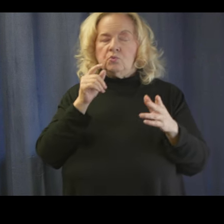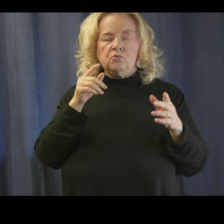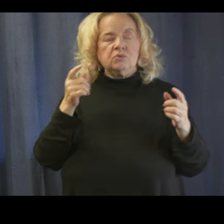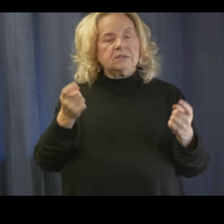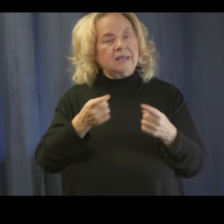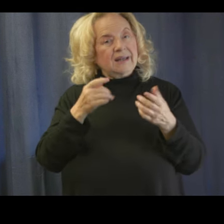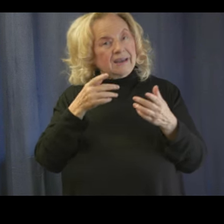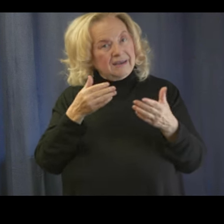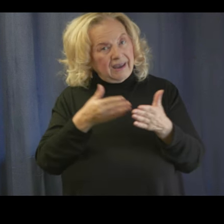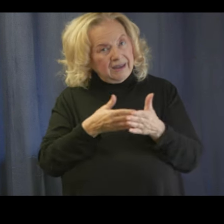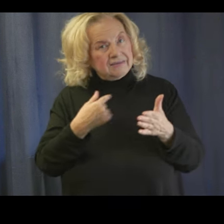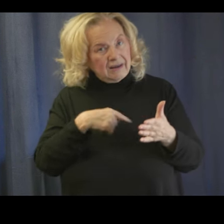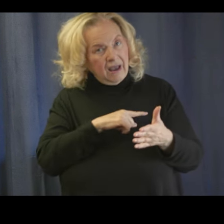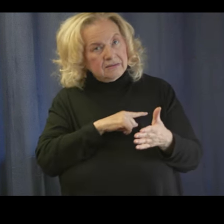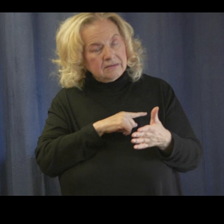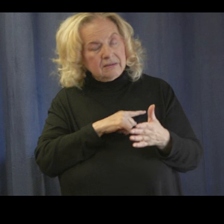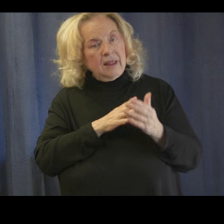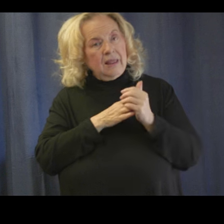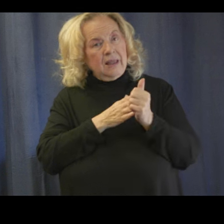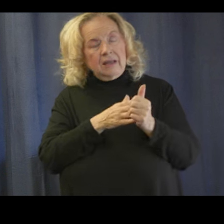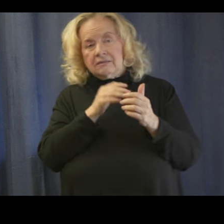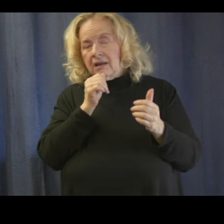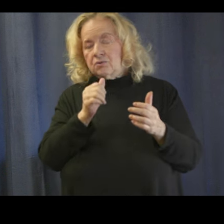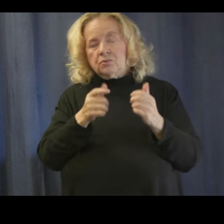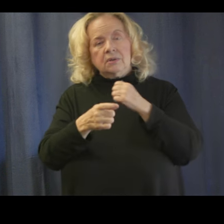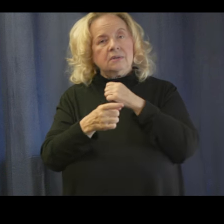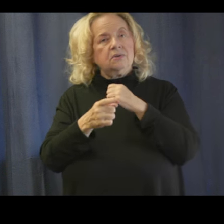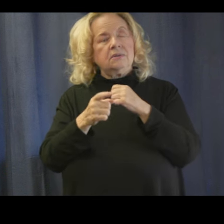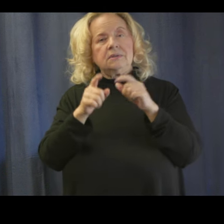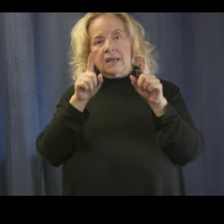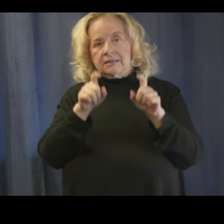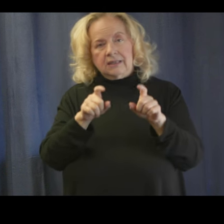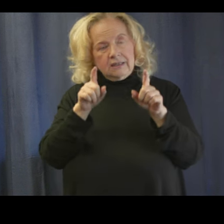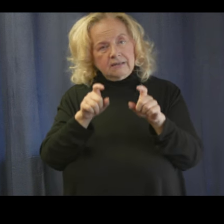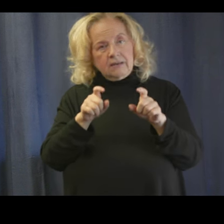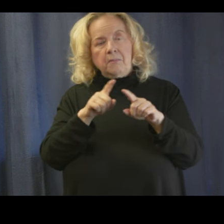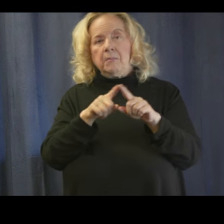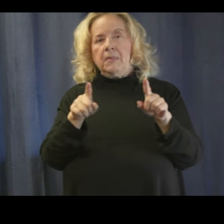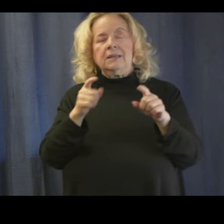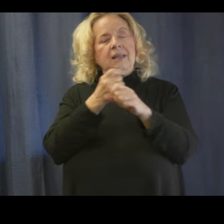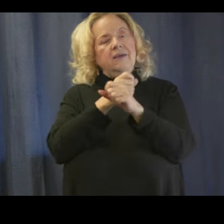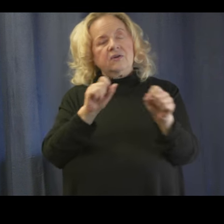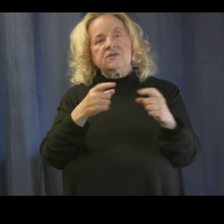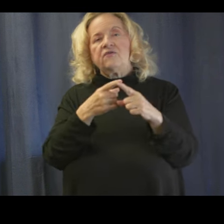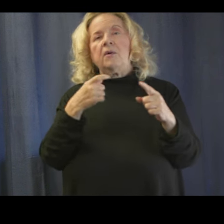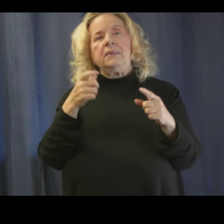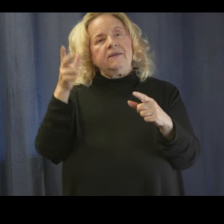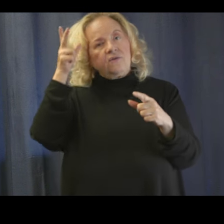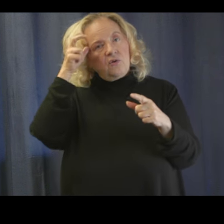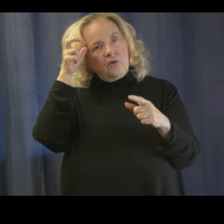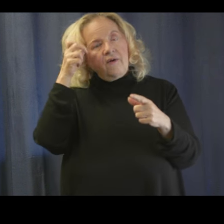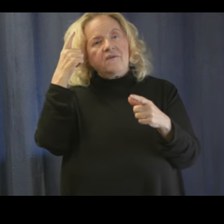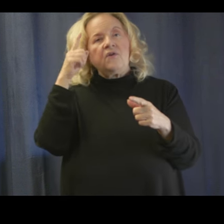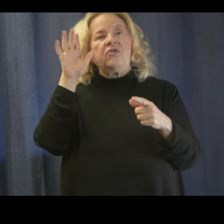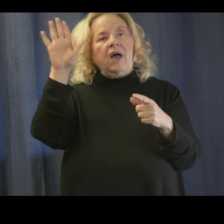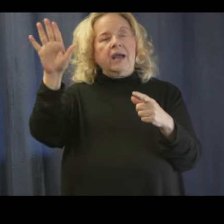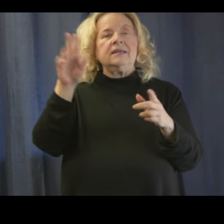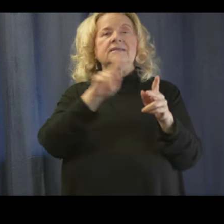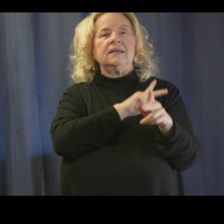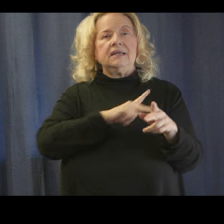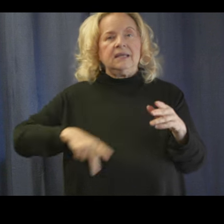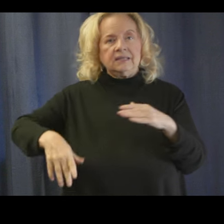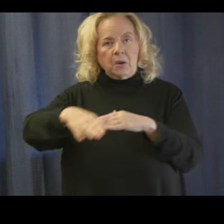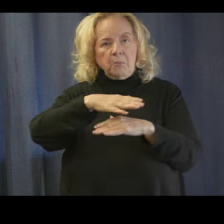we forgive those who trespass against us. Let us not enter into testing, but deliver us from